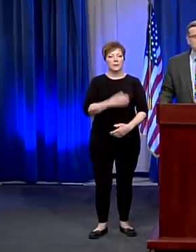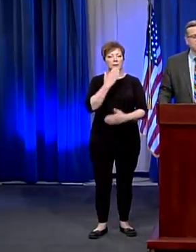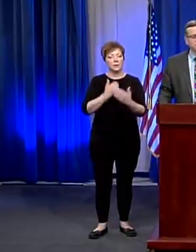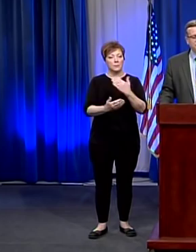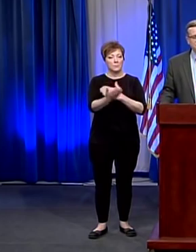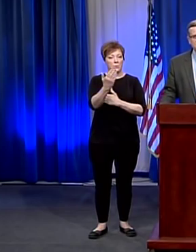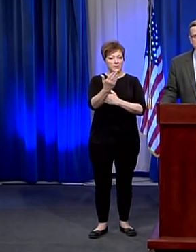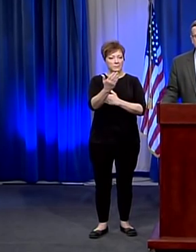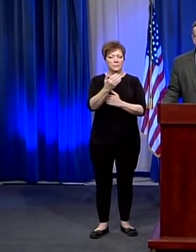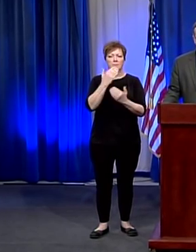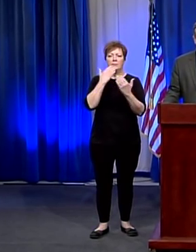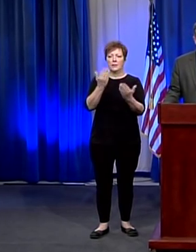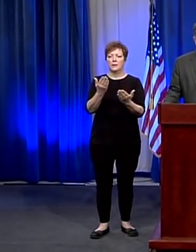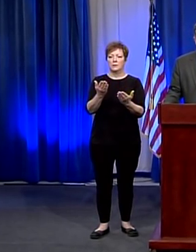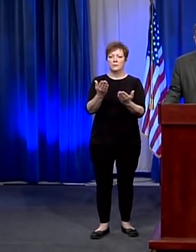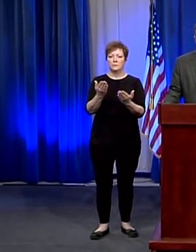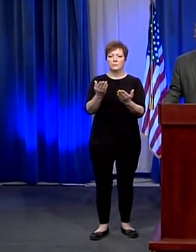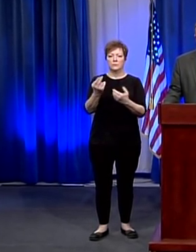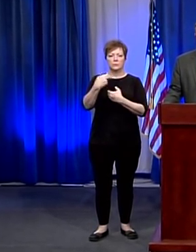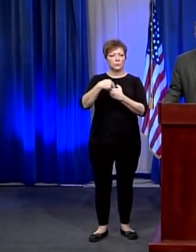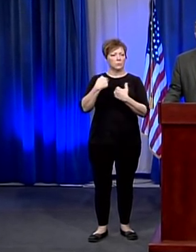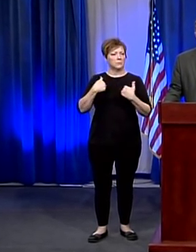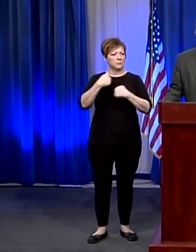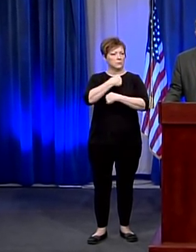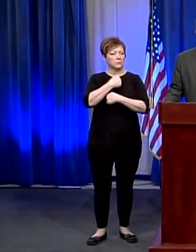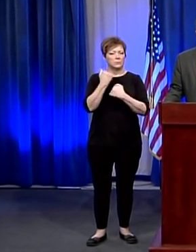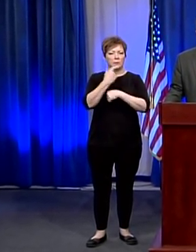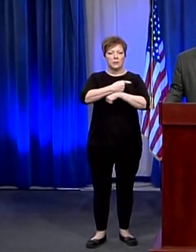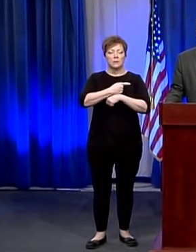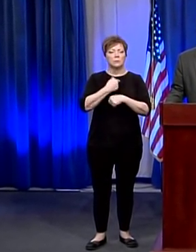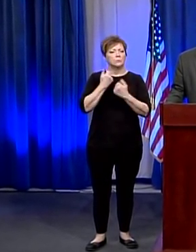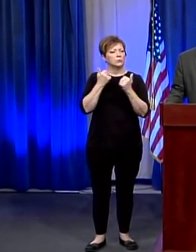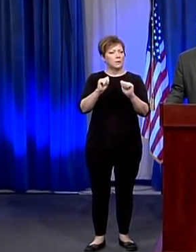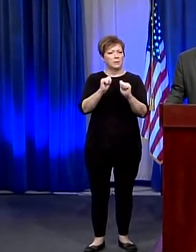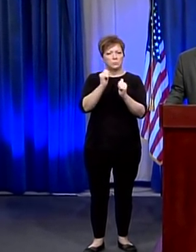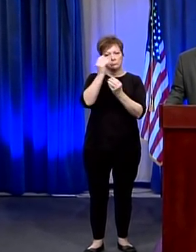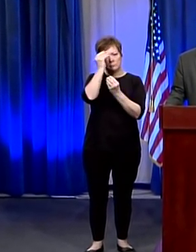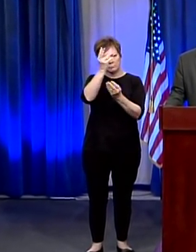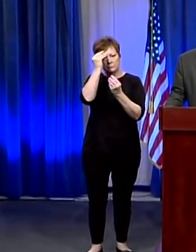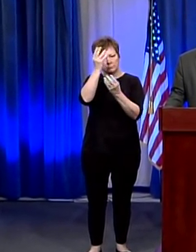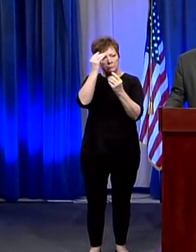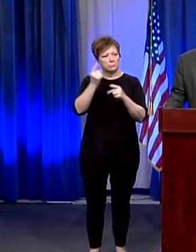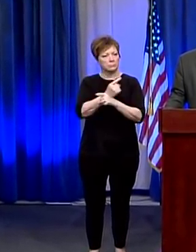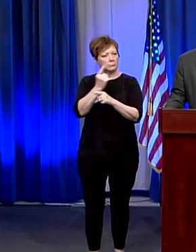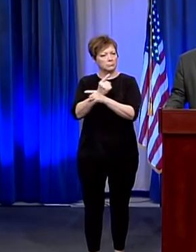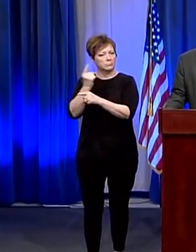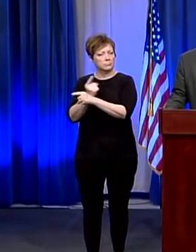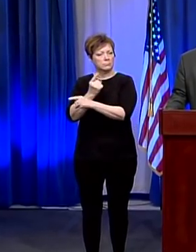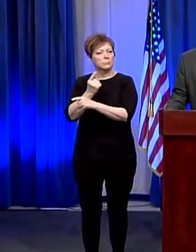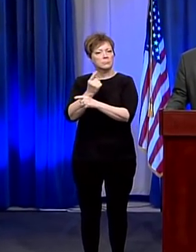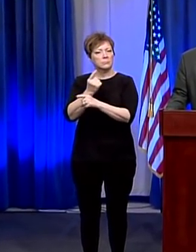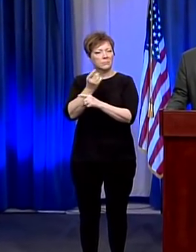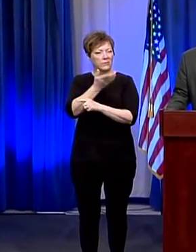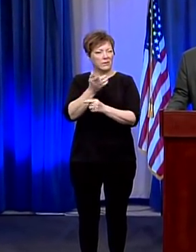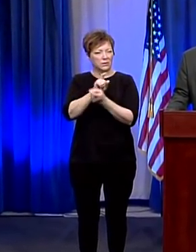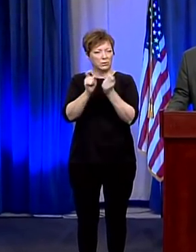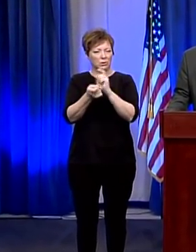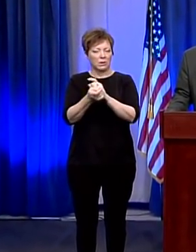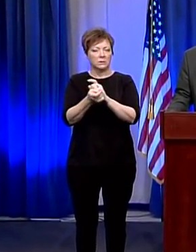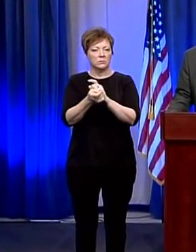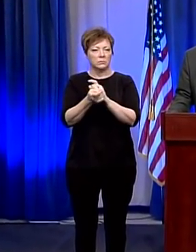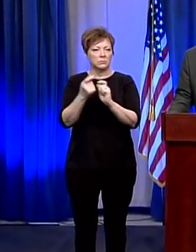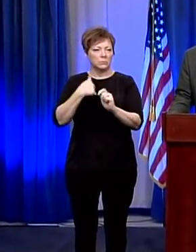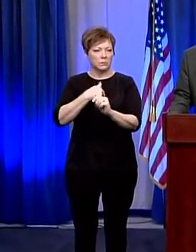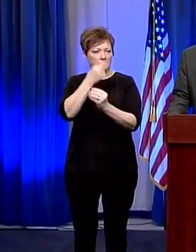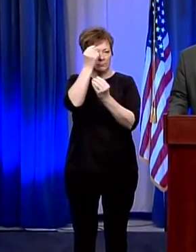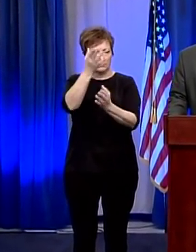Good morning, everyone. Thank you for joining us today. We've been trying to give you regular updates as events change, and we appreciate you joining us here on